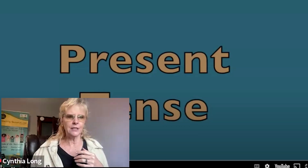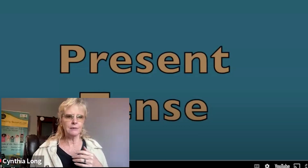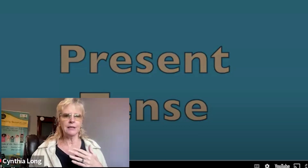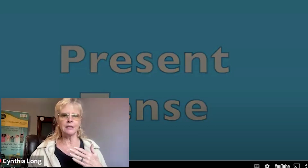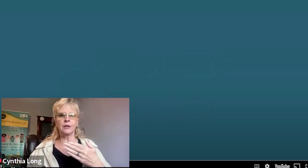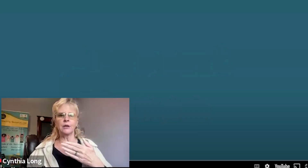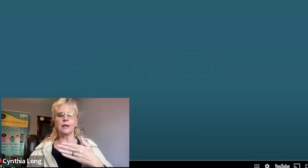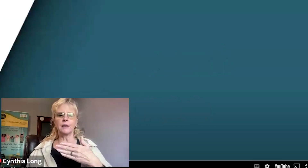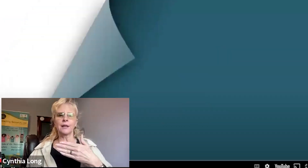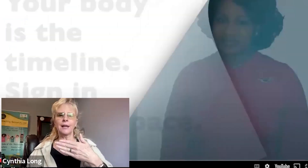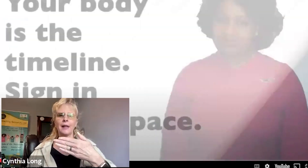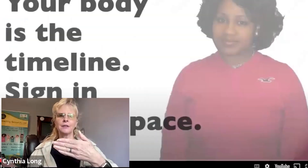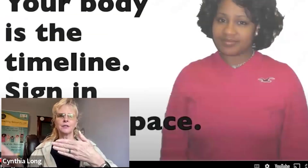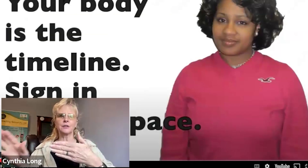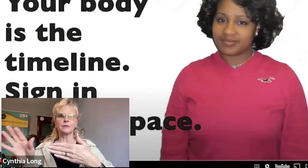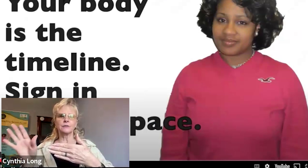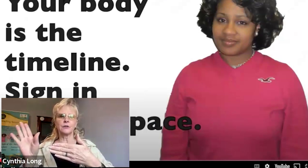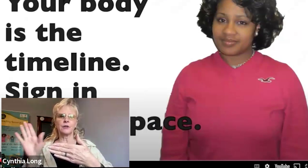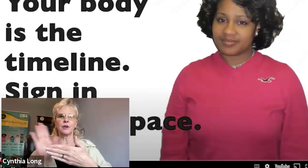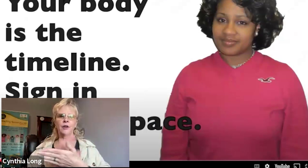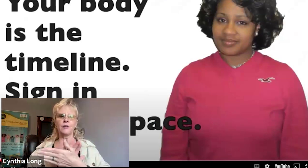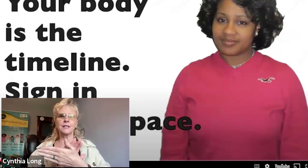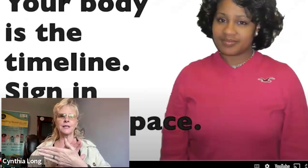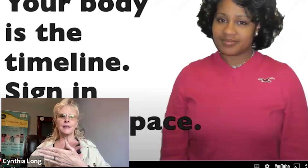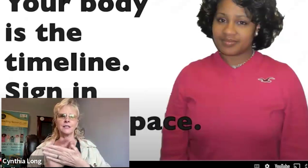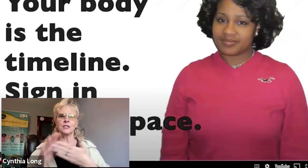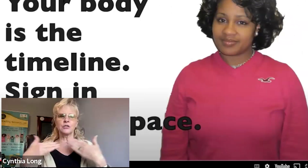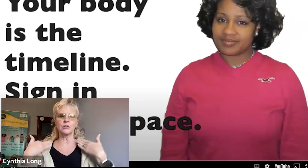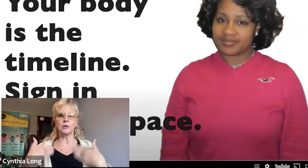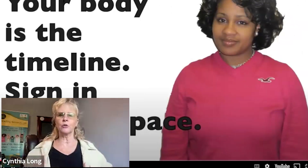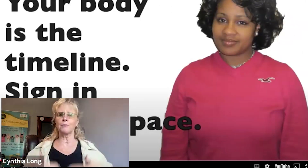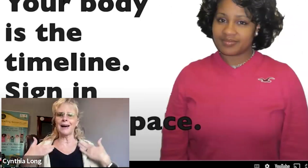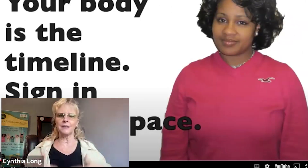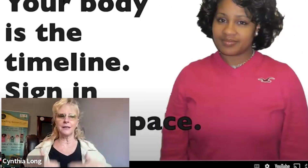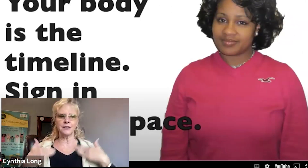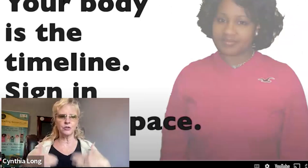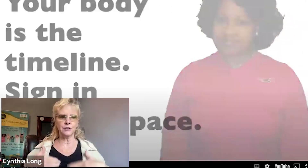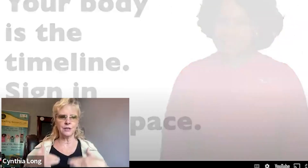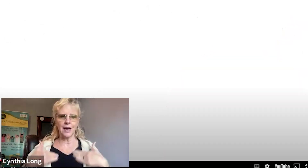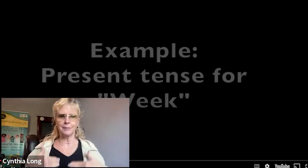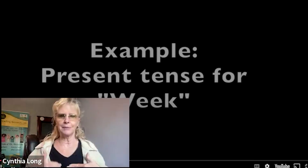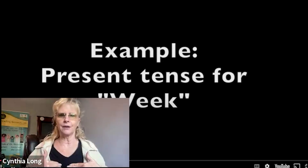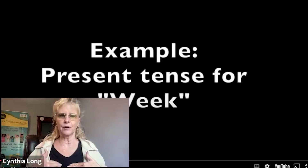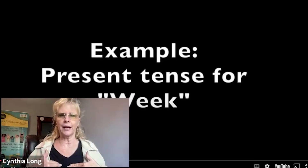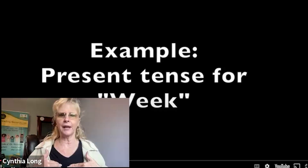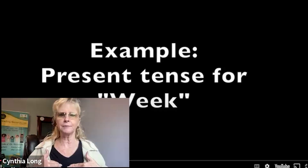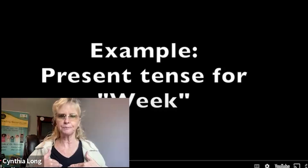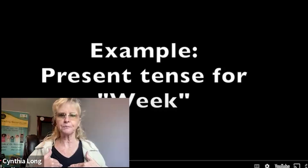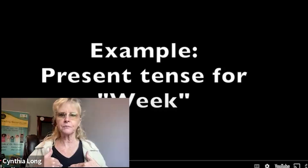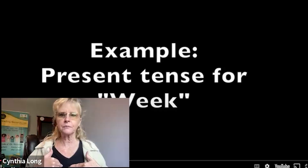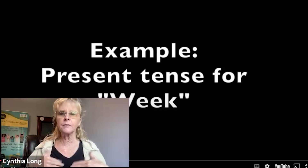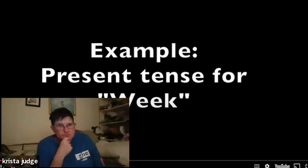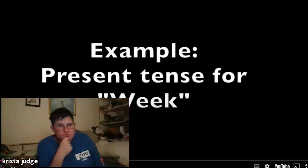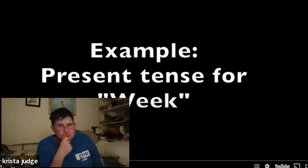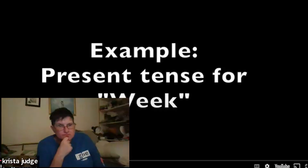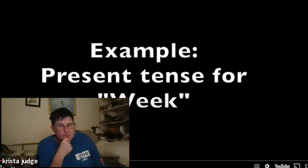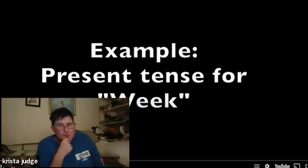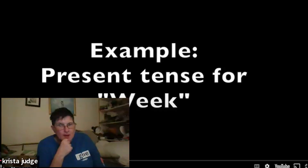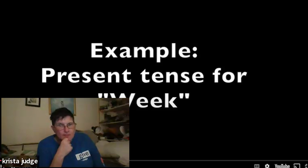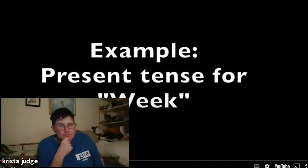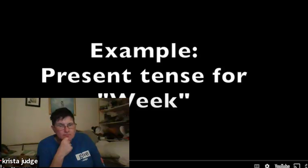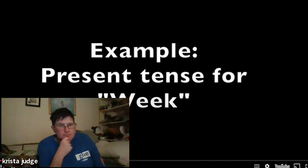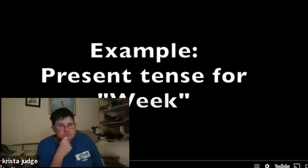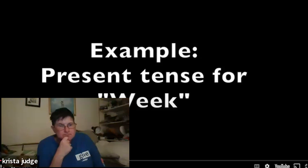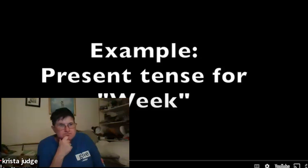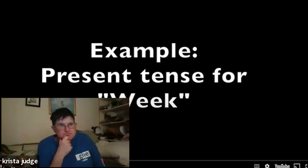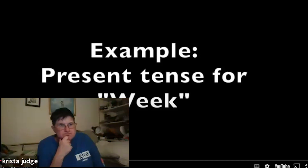So just in the calendar, notice that this is your body is your timeline, okay?